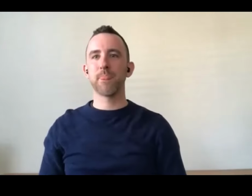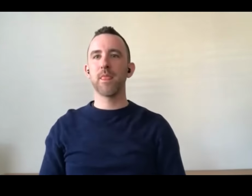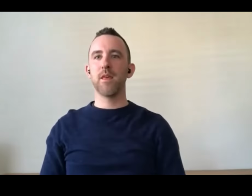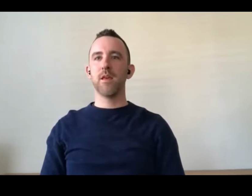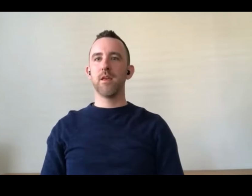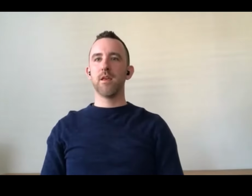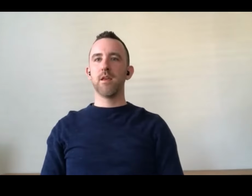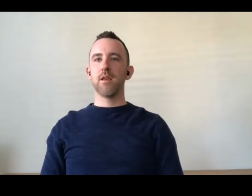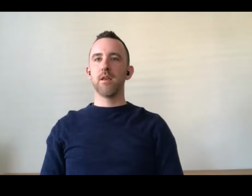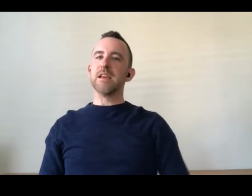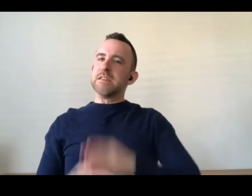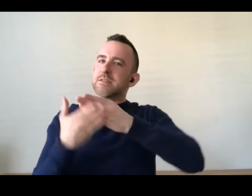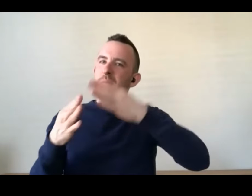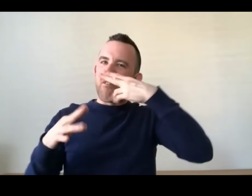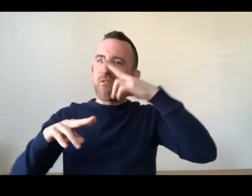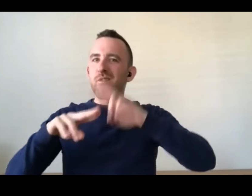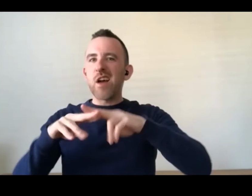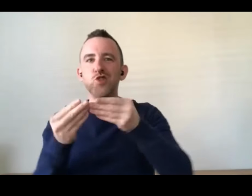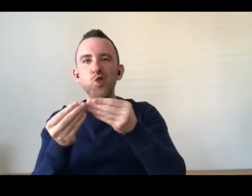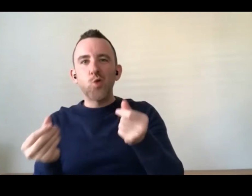well, just some fun solutions to these things.